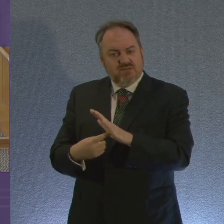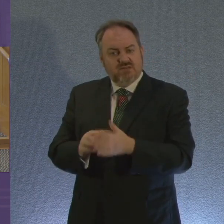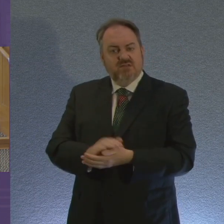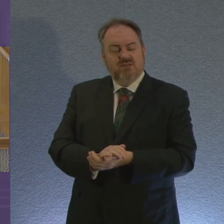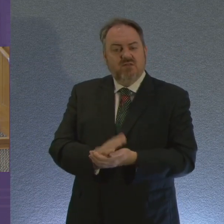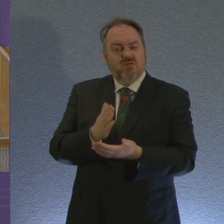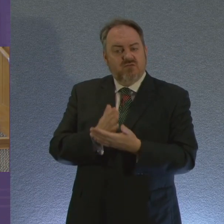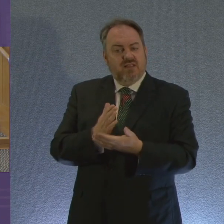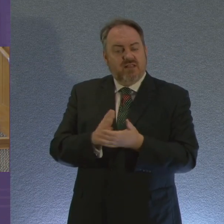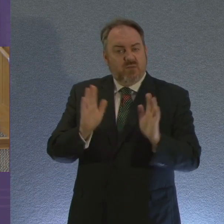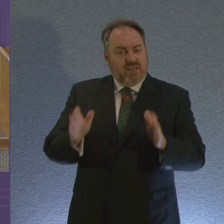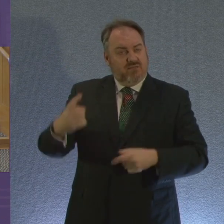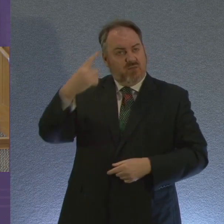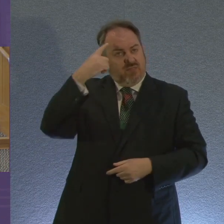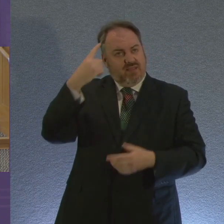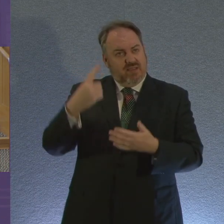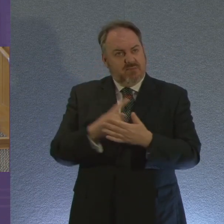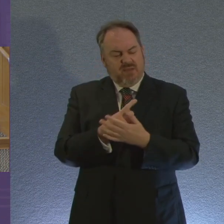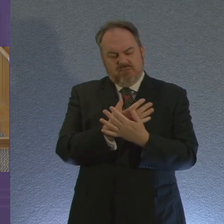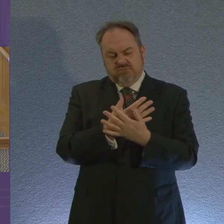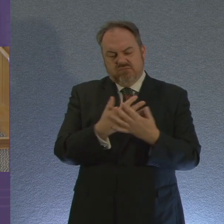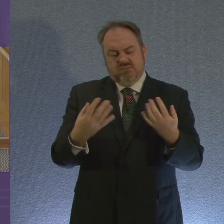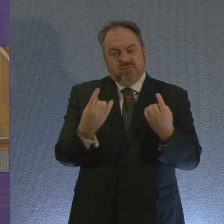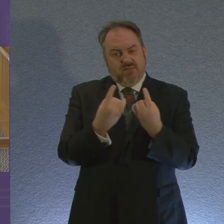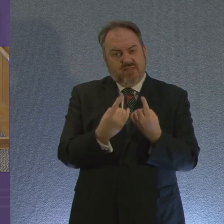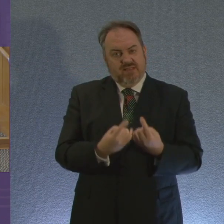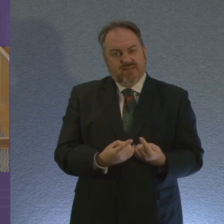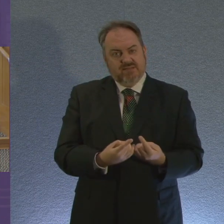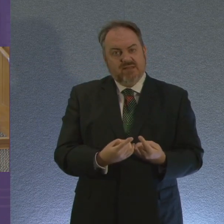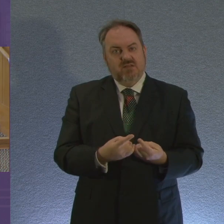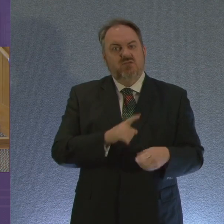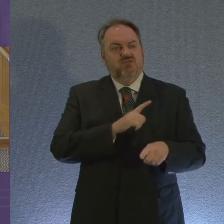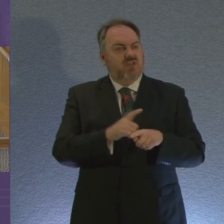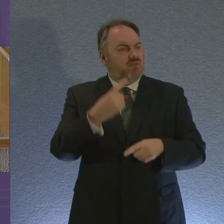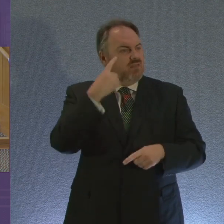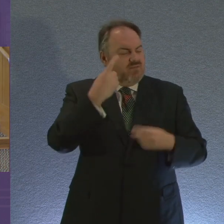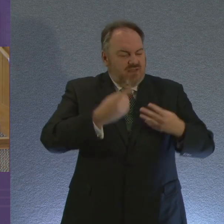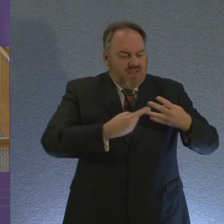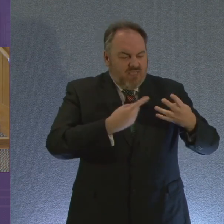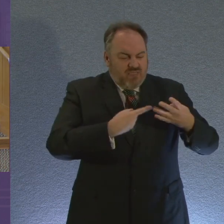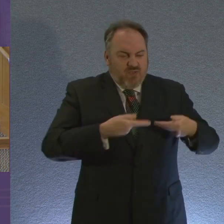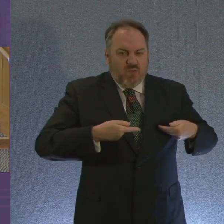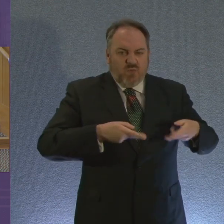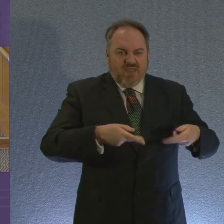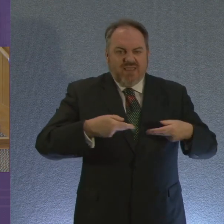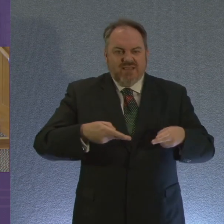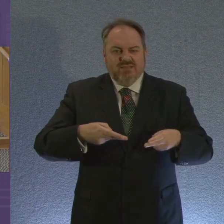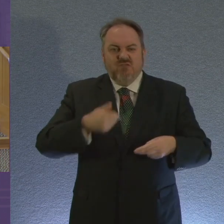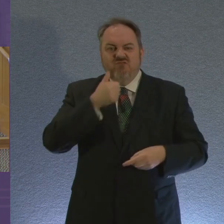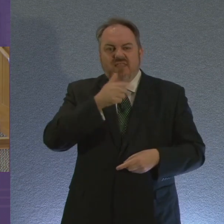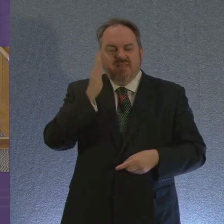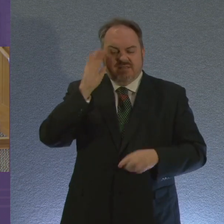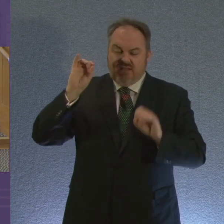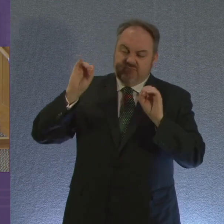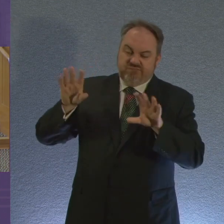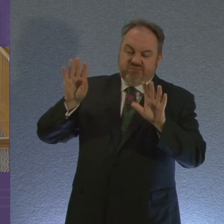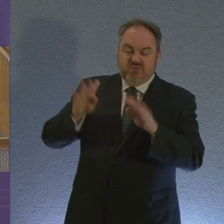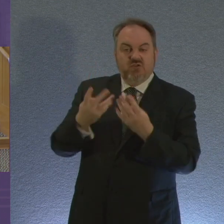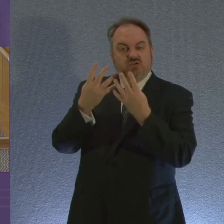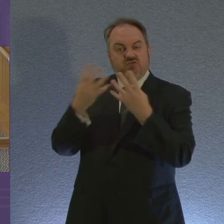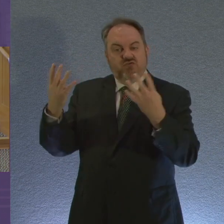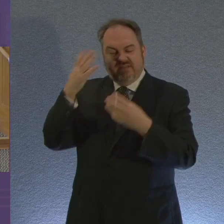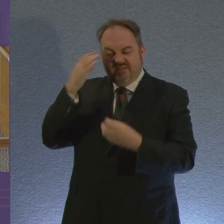which we need to think about, which are much less restrictive on rights and freedoms than simply abandoning all jury trials